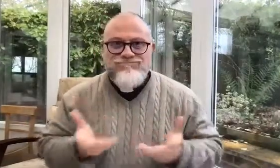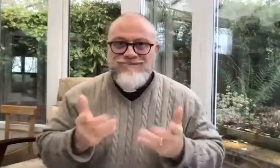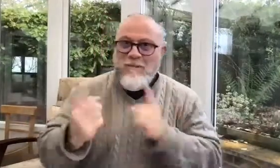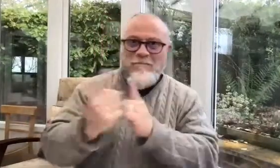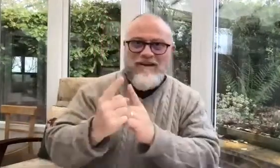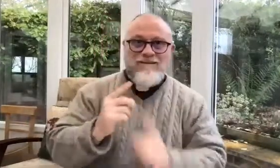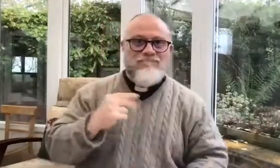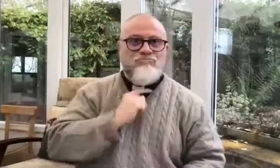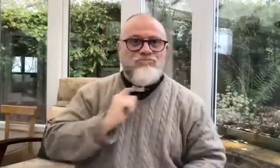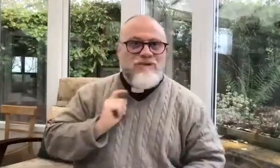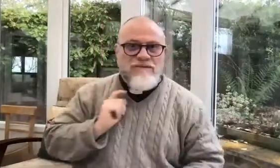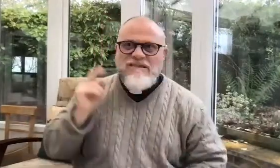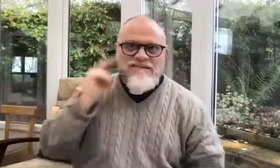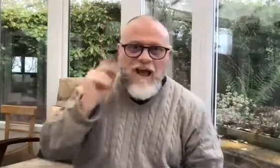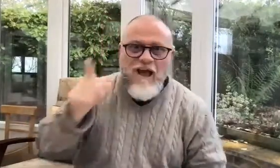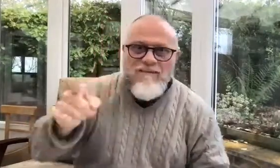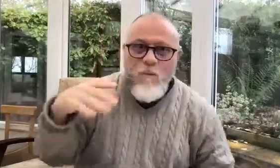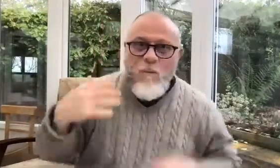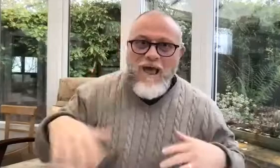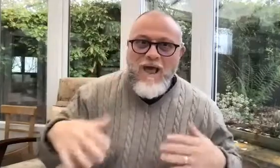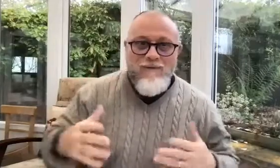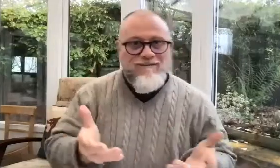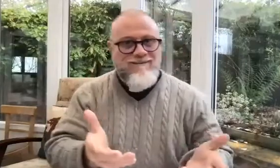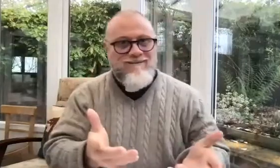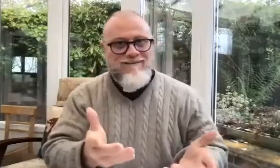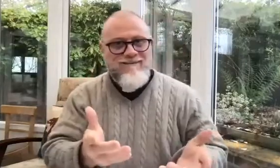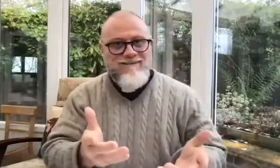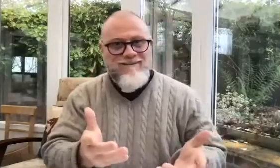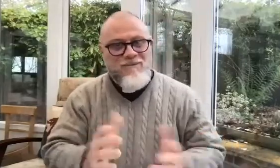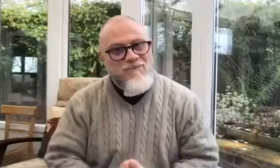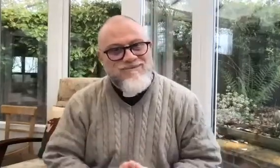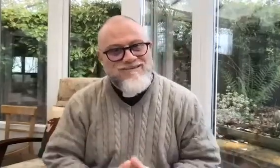see them encouraged by meeting me, a deaf priest.